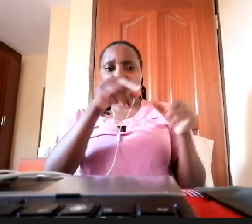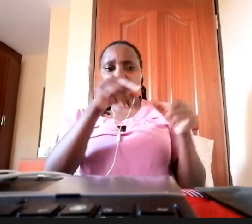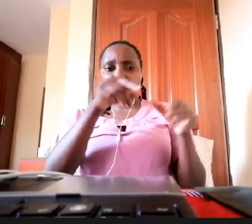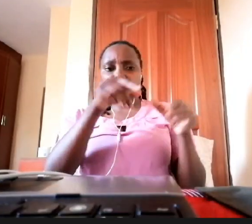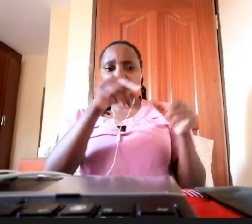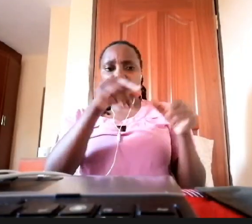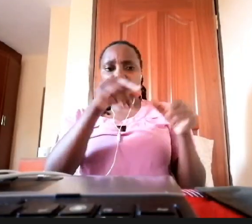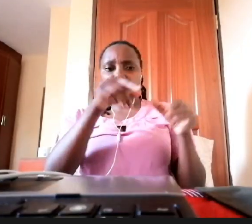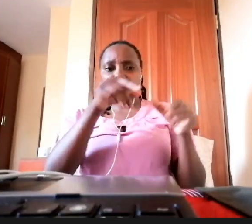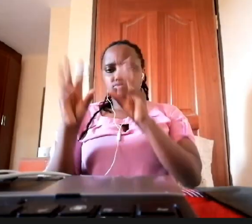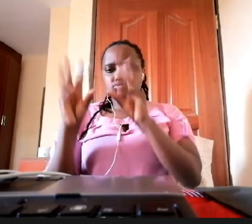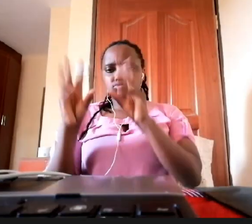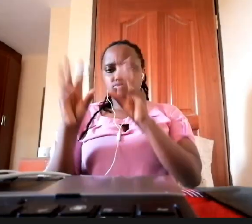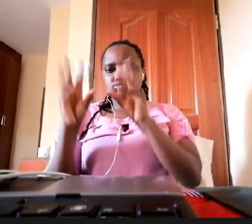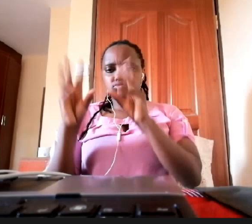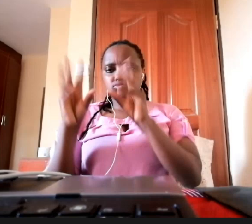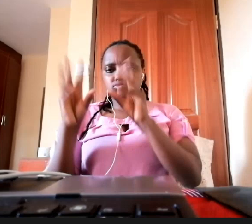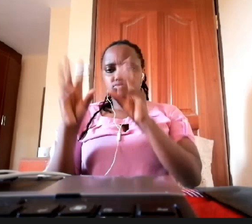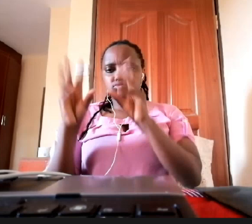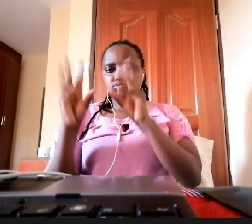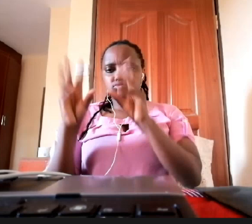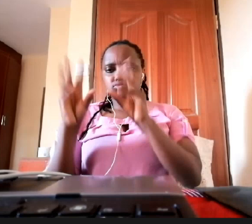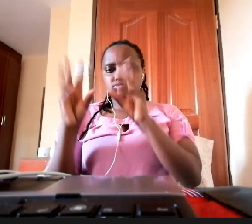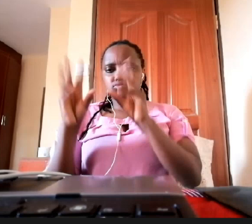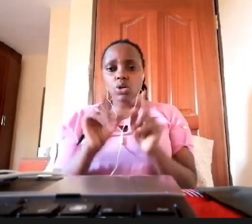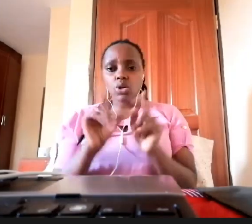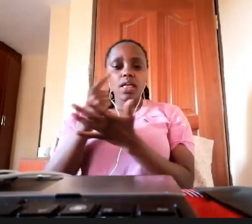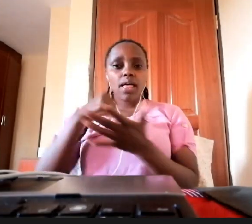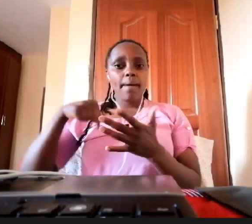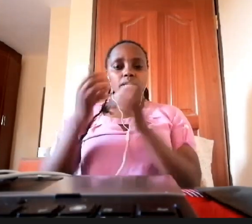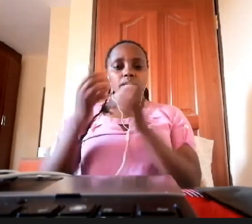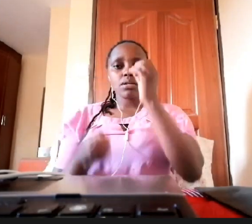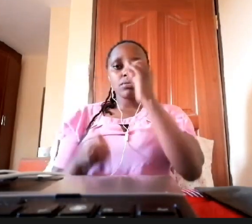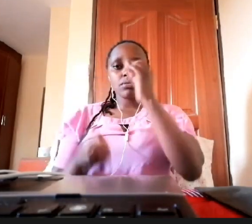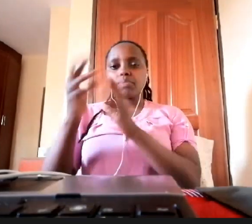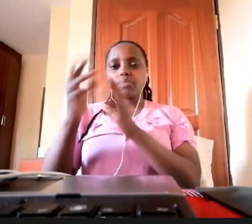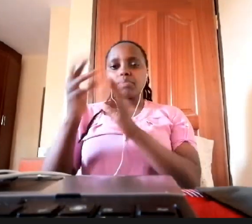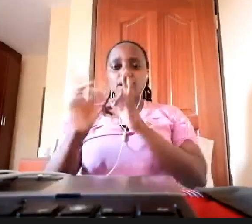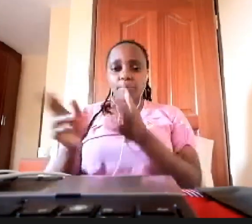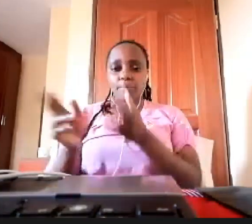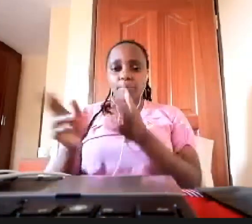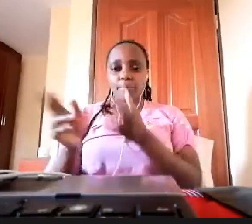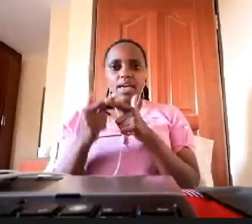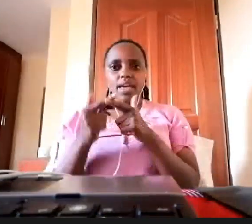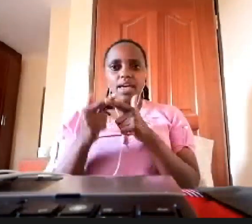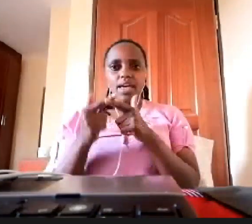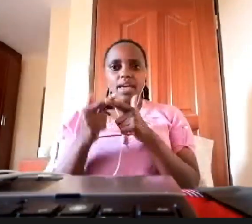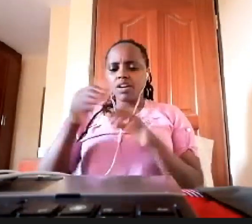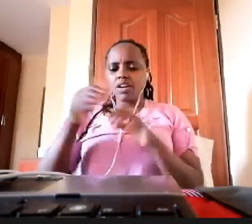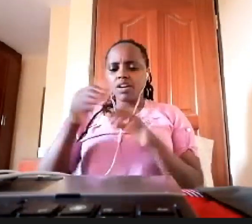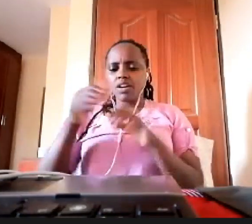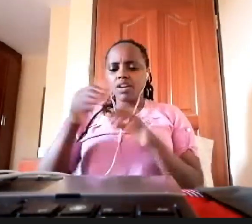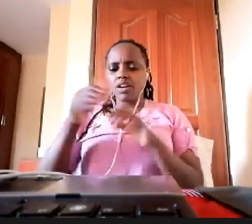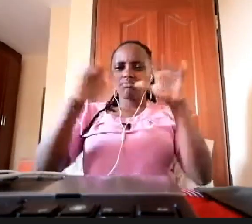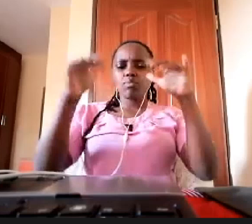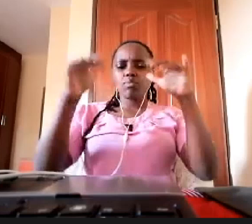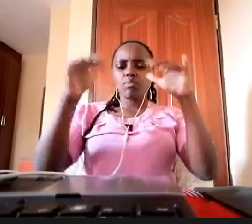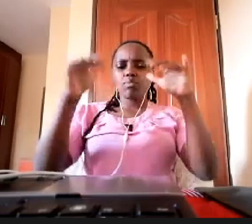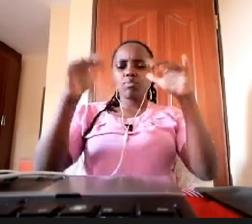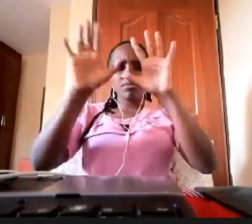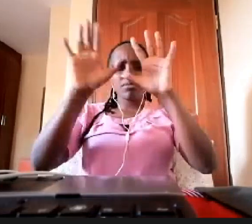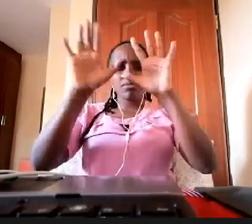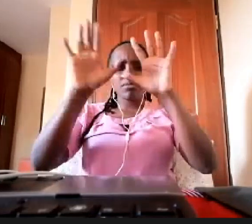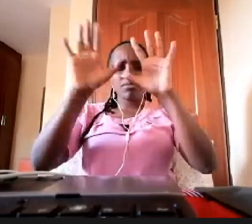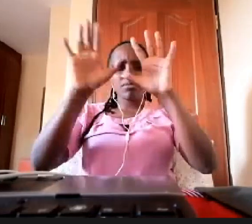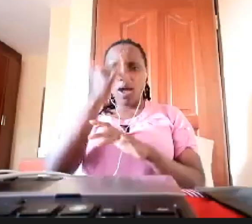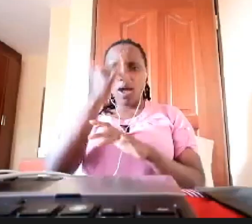role in consolidating this information and helping us come up with a report. And then we held drafting workshops, which are